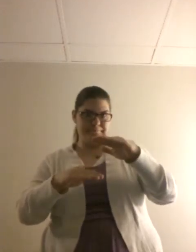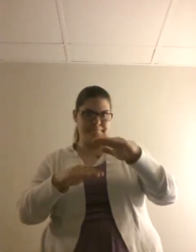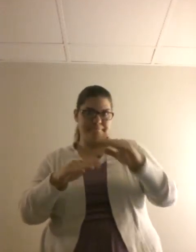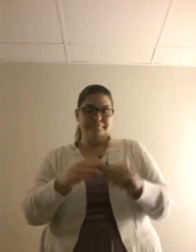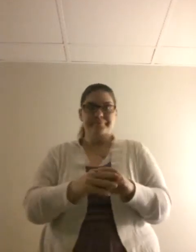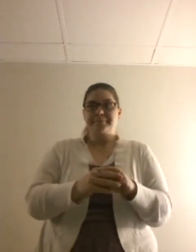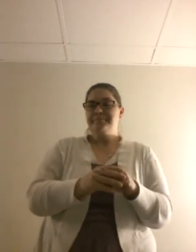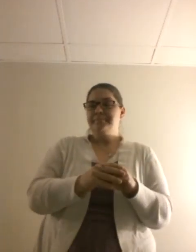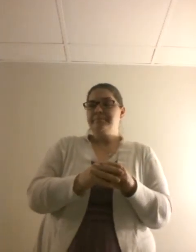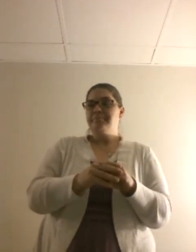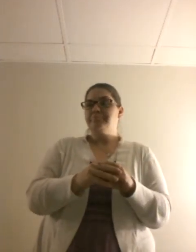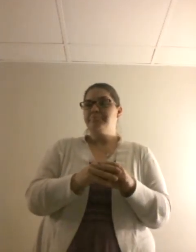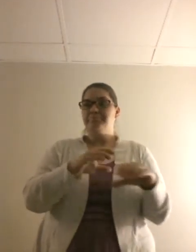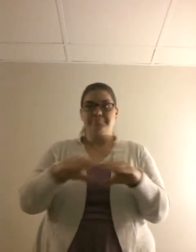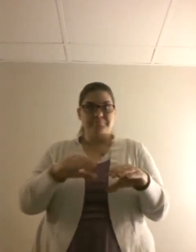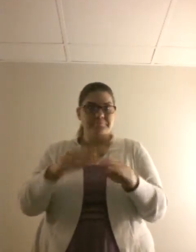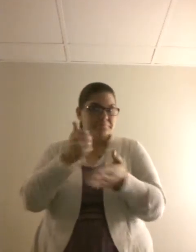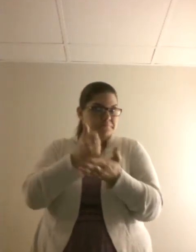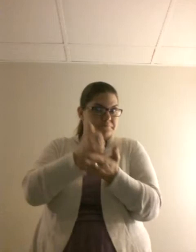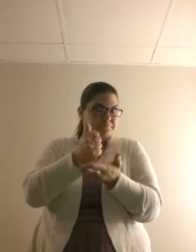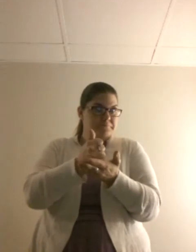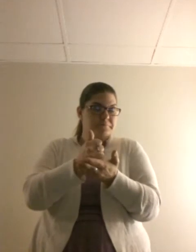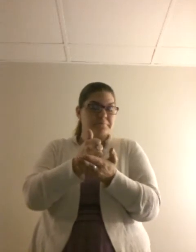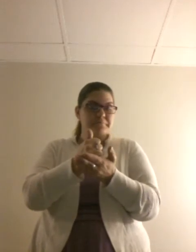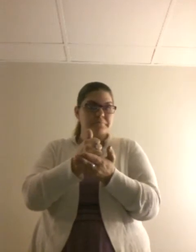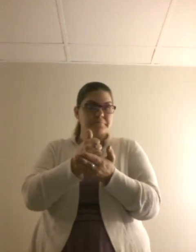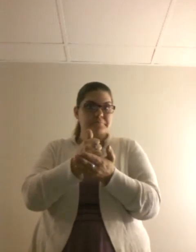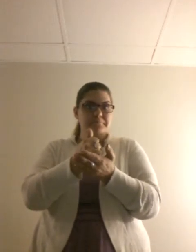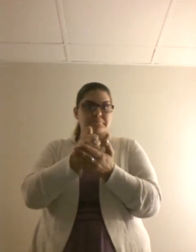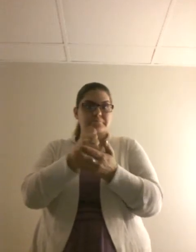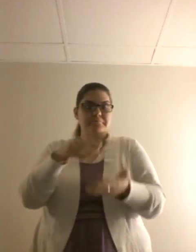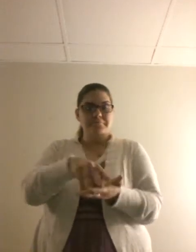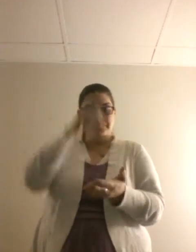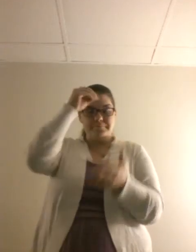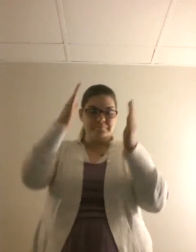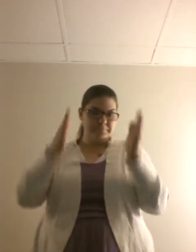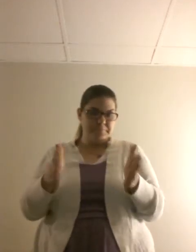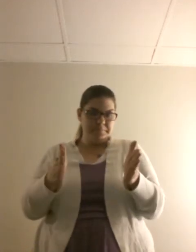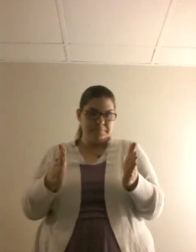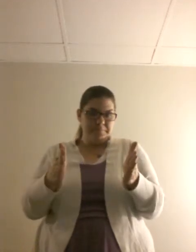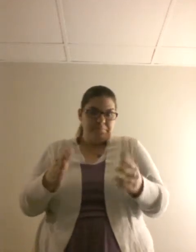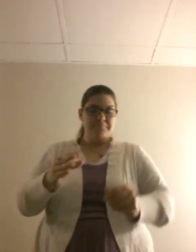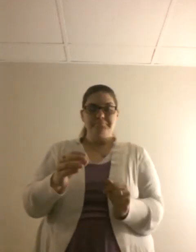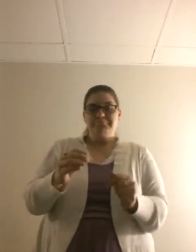usually start with 1/2 on this, and just have them generate a list of how many equivalent fractions they can come up with for that